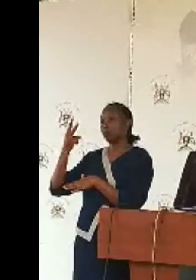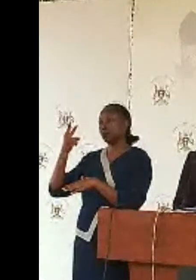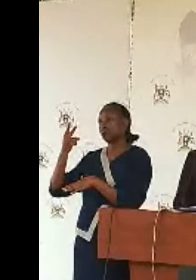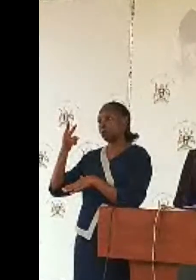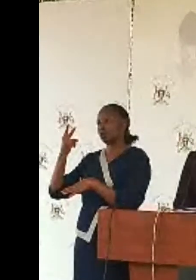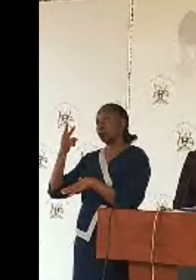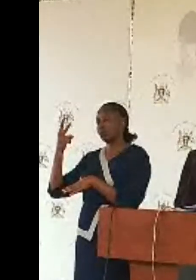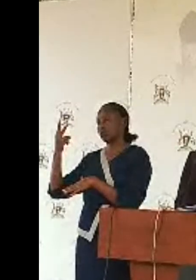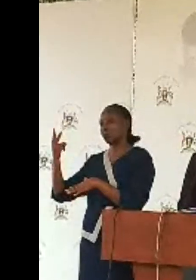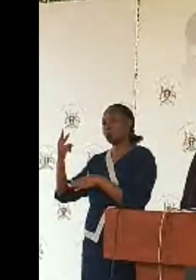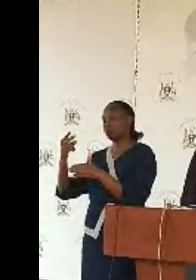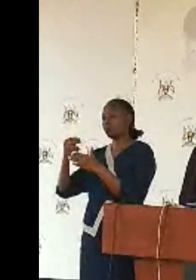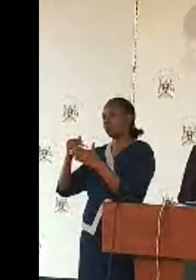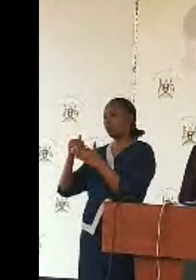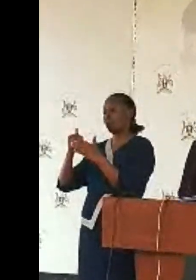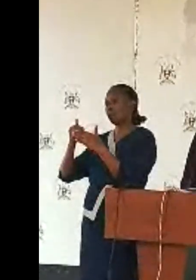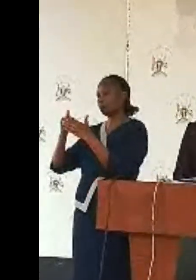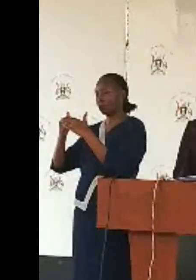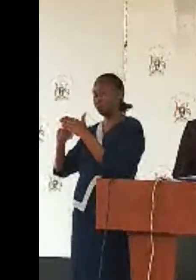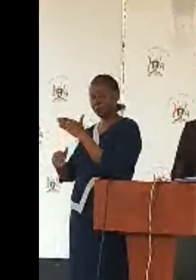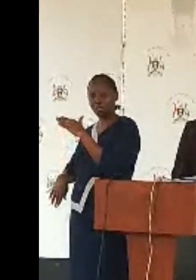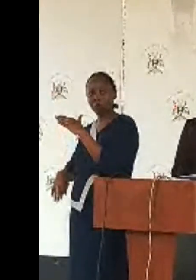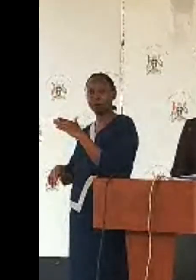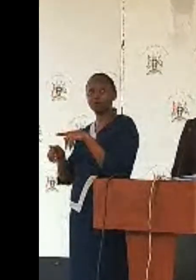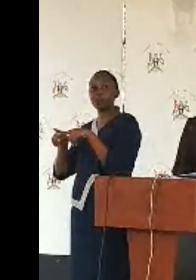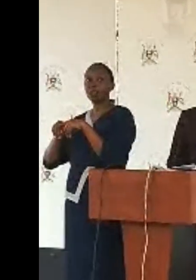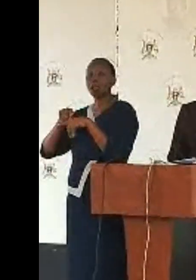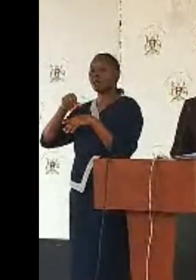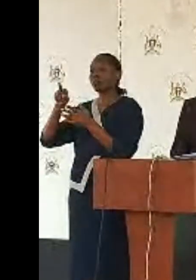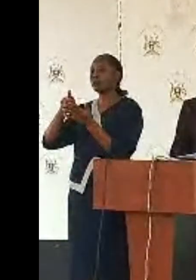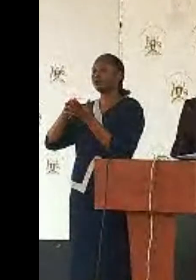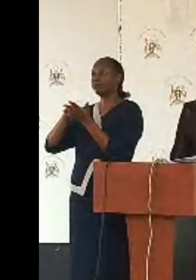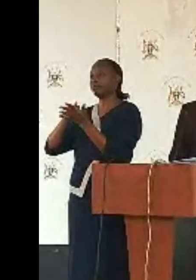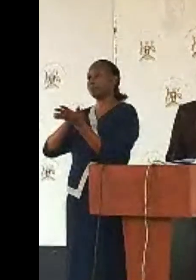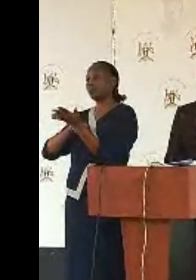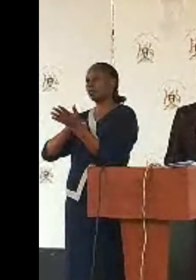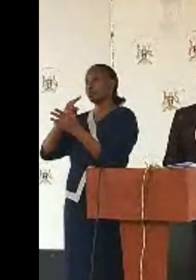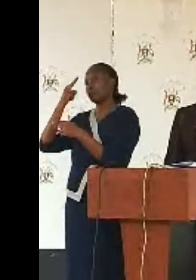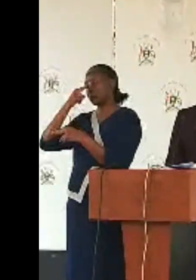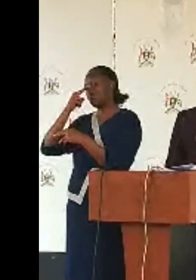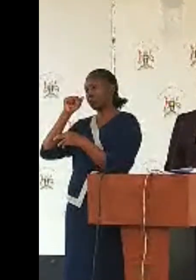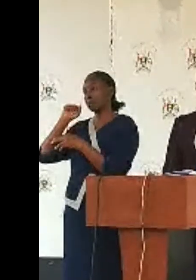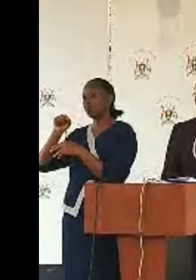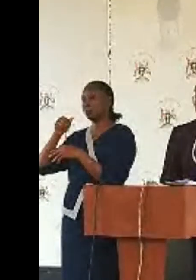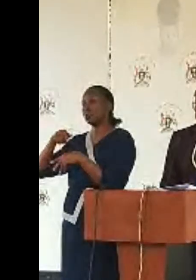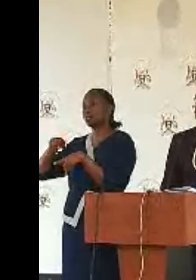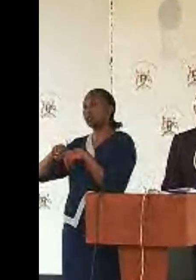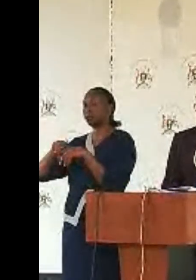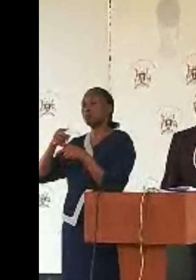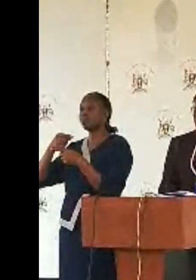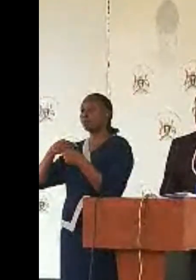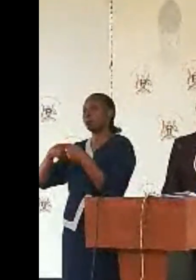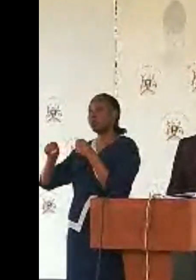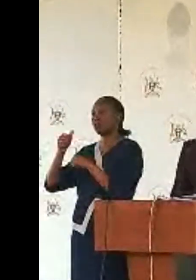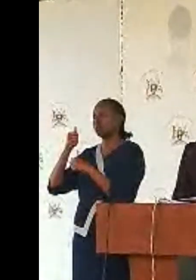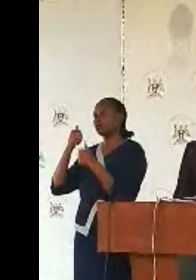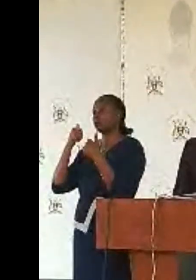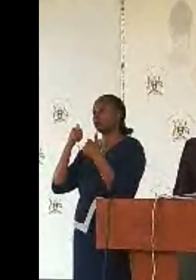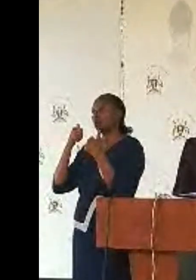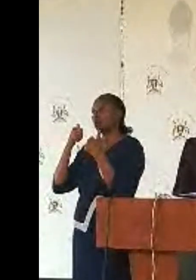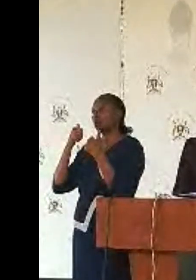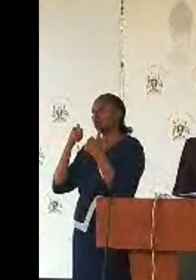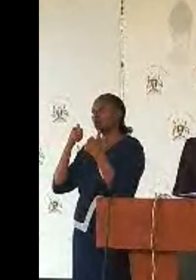oba n'okudda emabega. Abayizi bano abawandiisa era abeewandiisa mu siniya ey'okuna bateeka okuba nga baayita bulungi